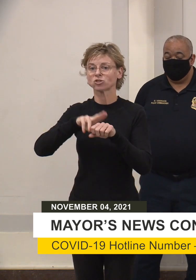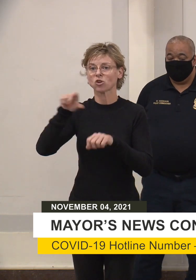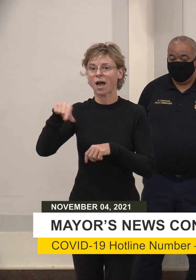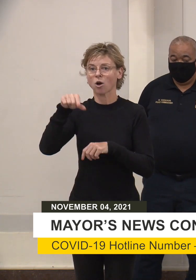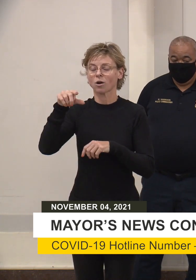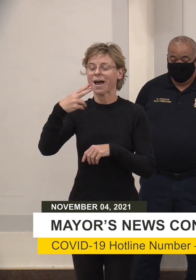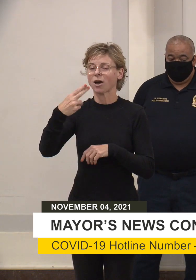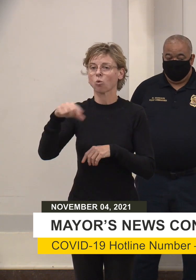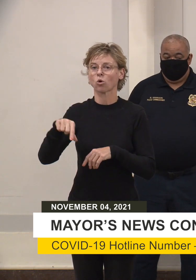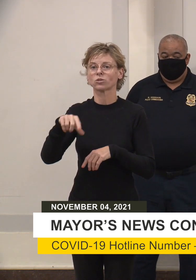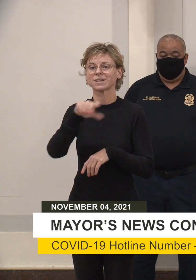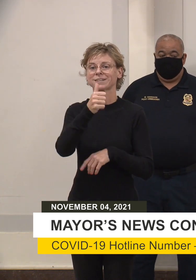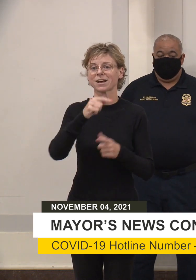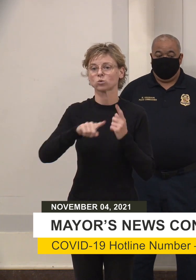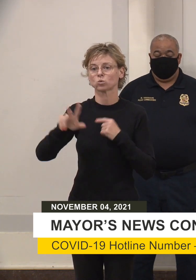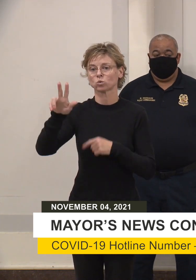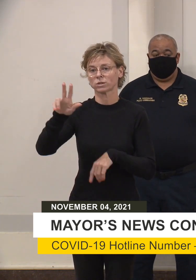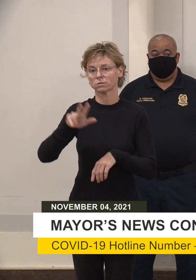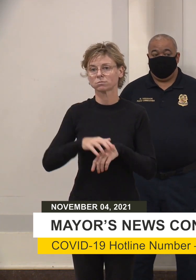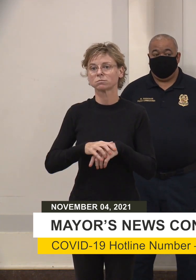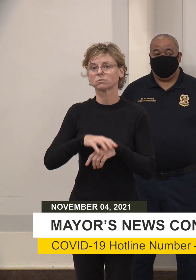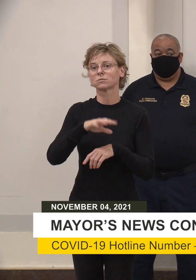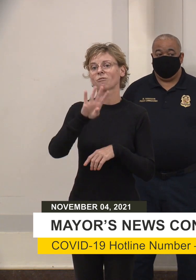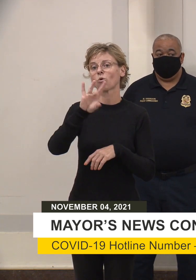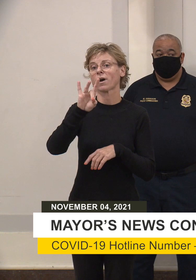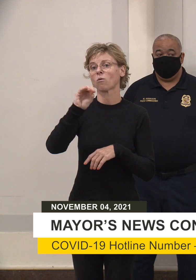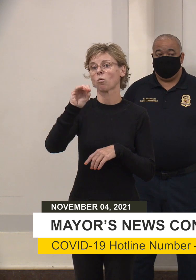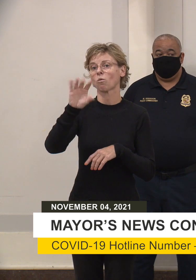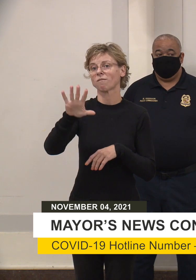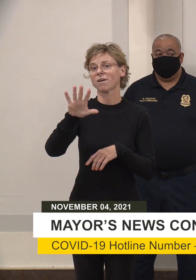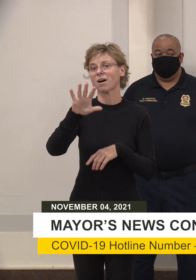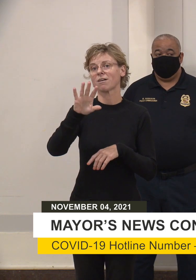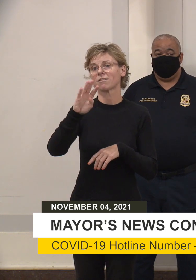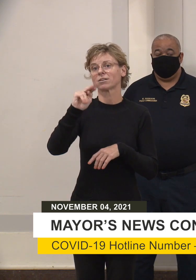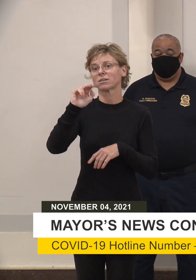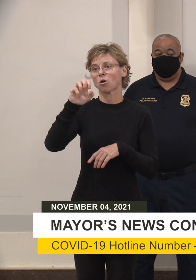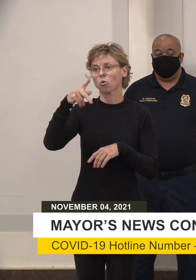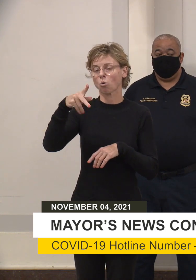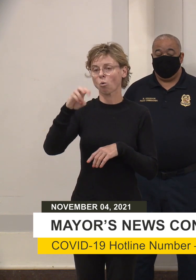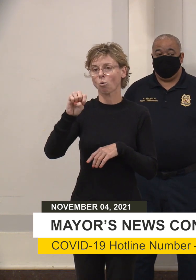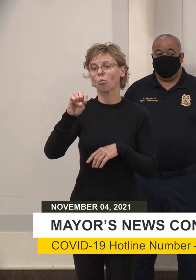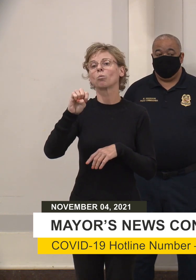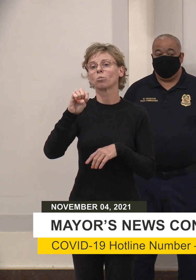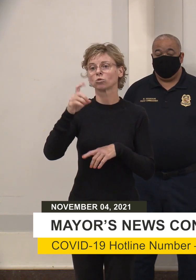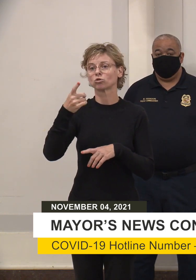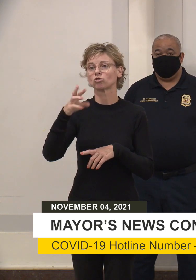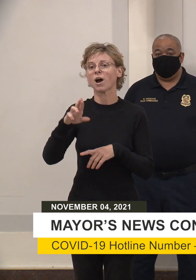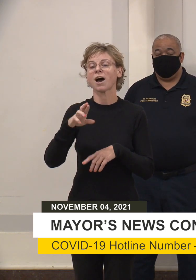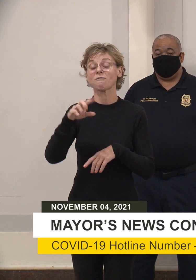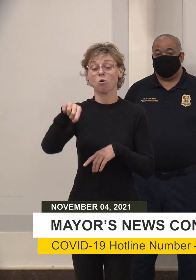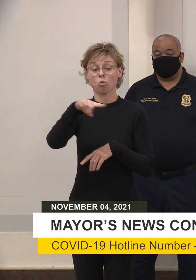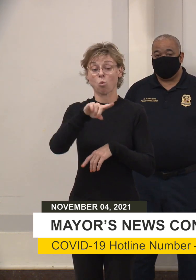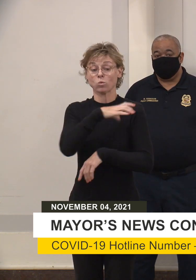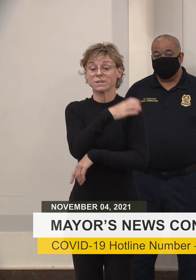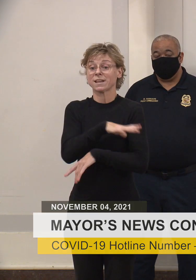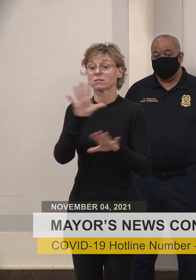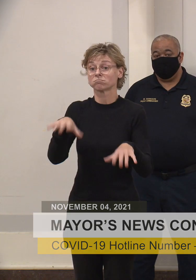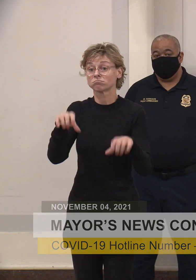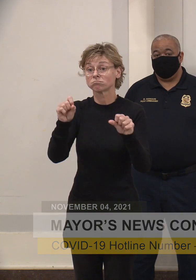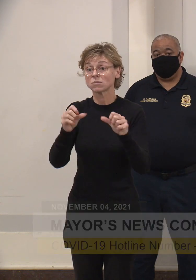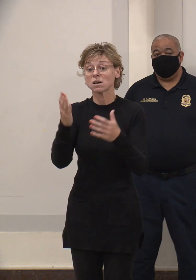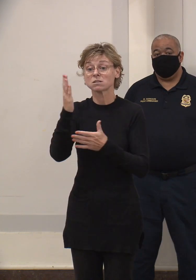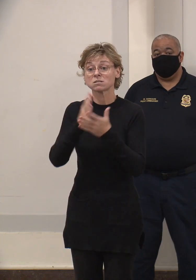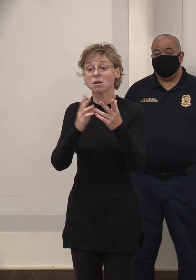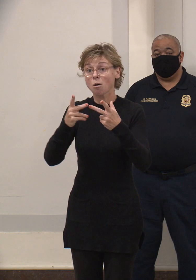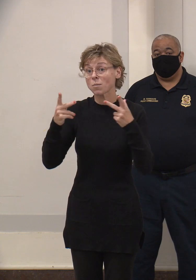10 a.m. to 3 p.m., located at 4805 Mount Hope Drive. These clinics are taking place in some of our neighborhoods with the